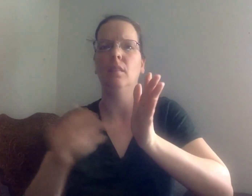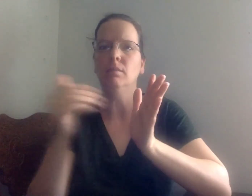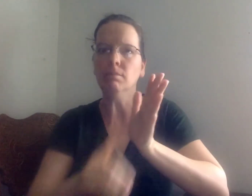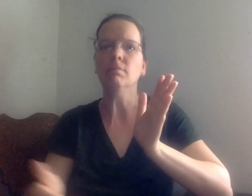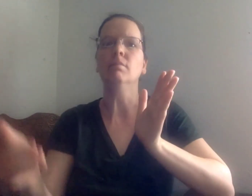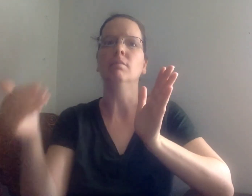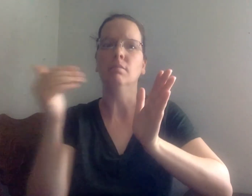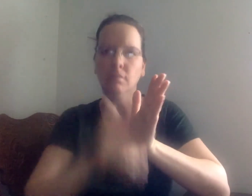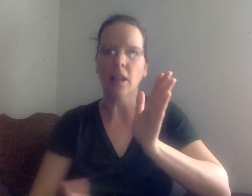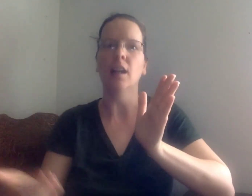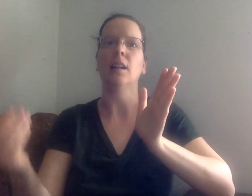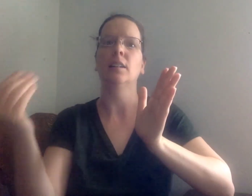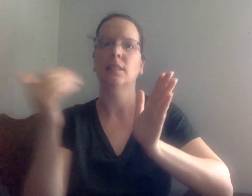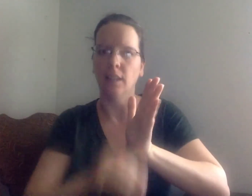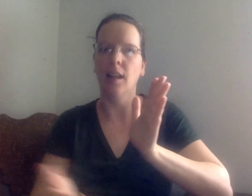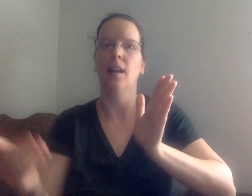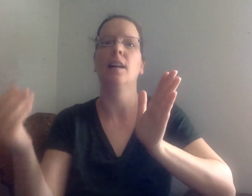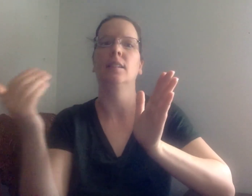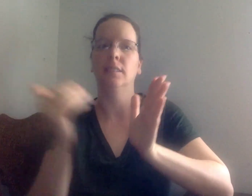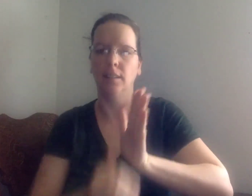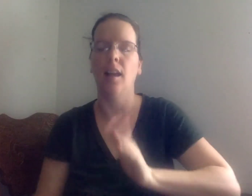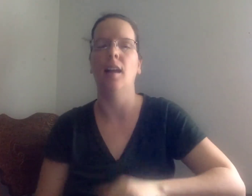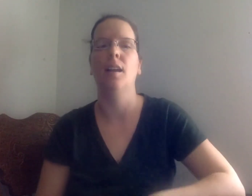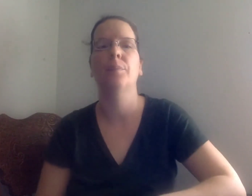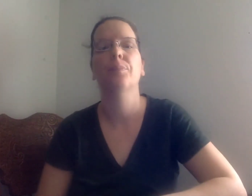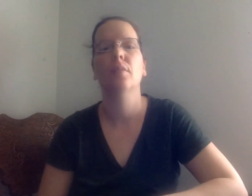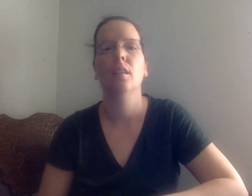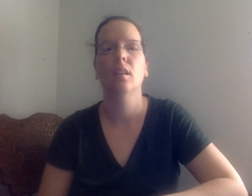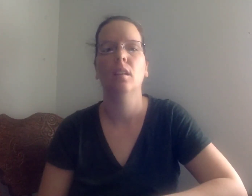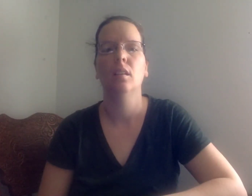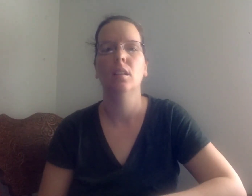STA means over and over, repeatedly.